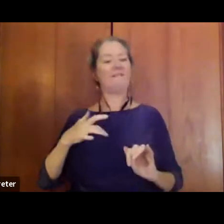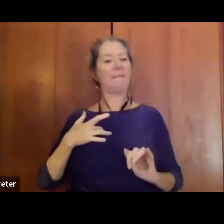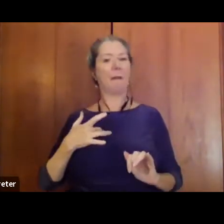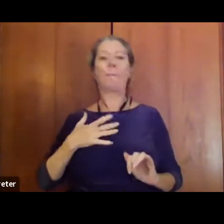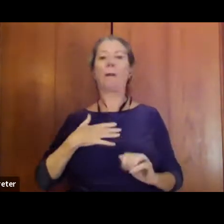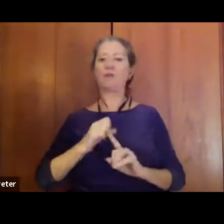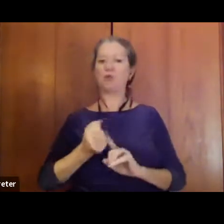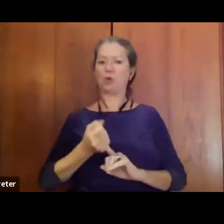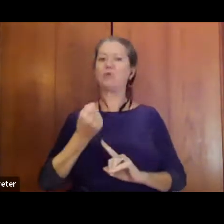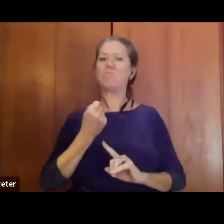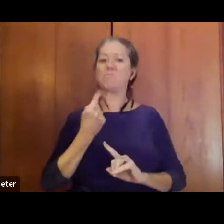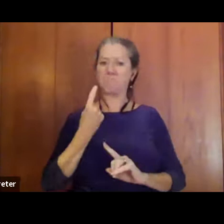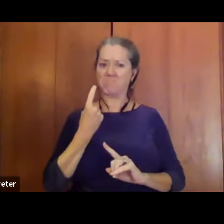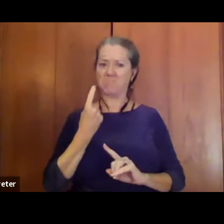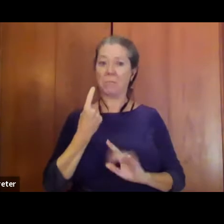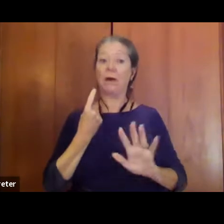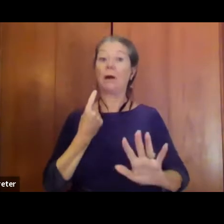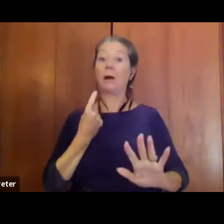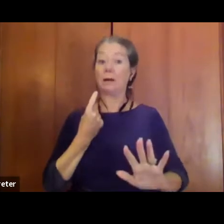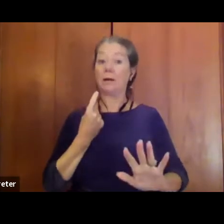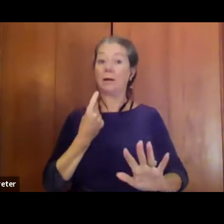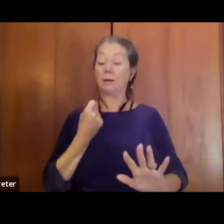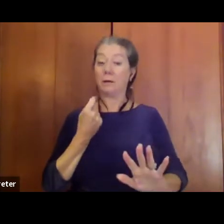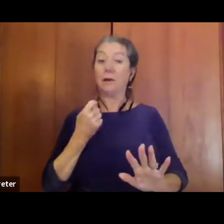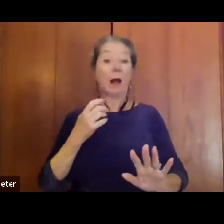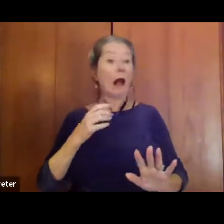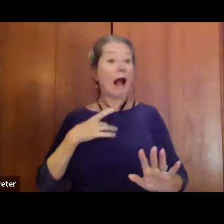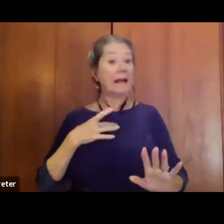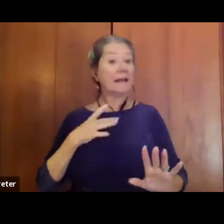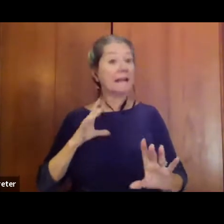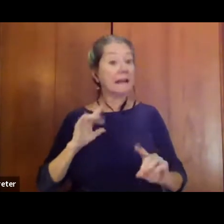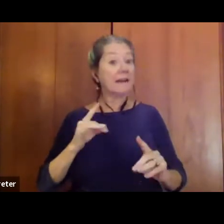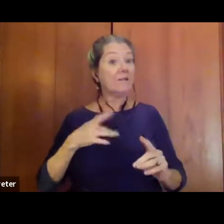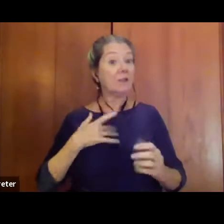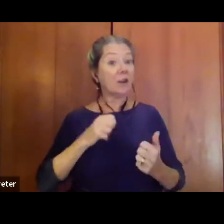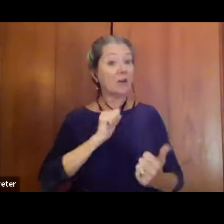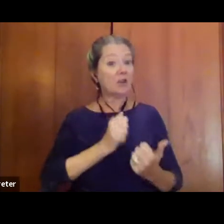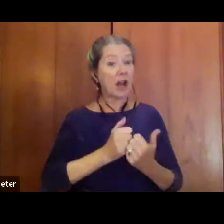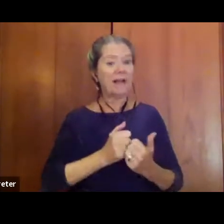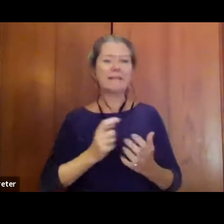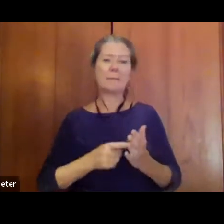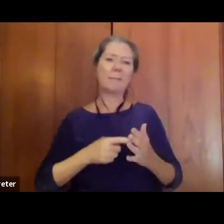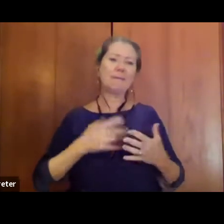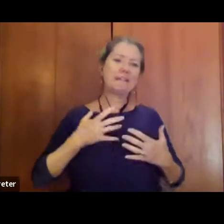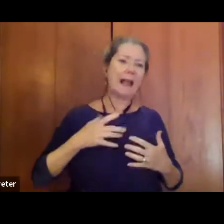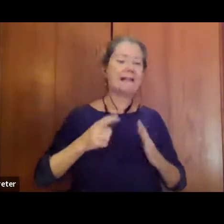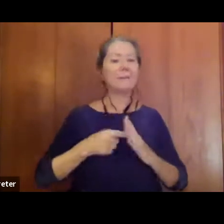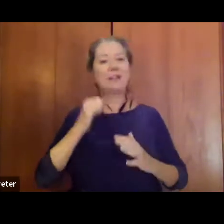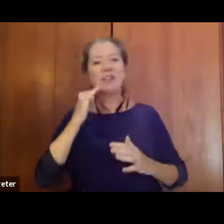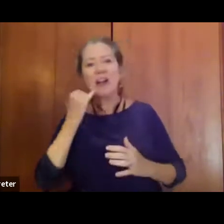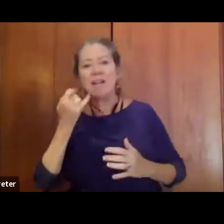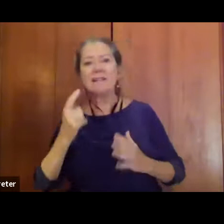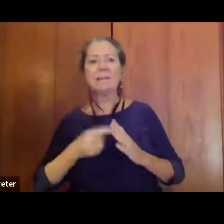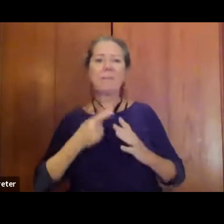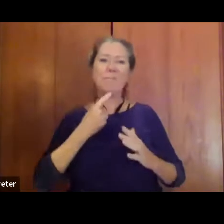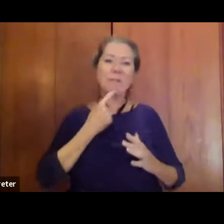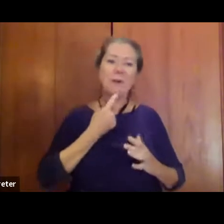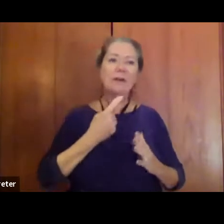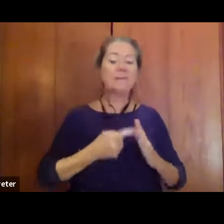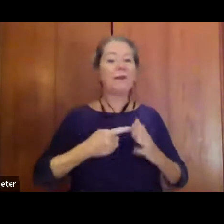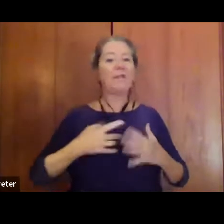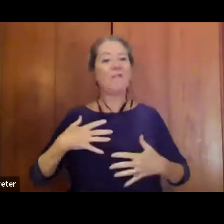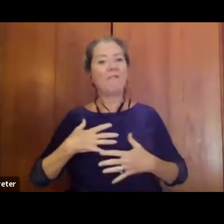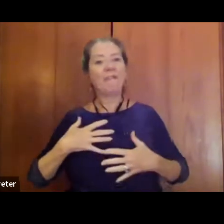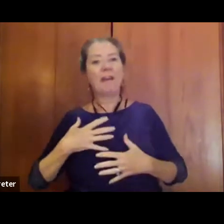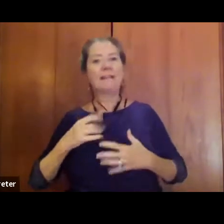situation. Don't get me wrong, I felt challenged, saddened at times, jealous and bitter, fearful and overwhelmed to the point of